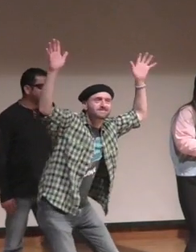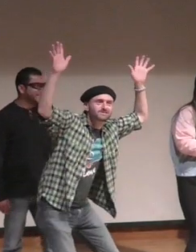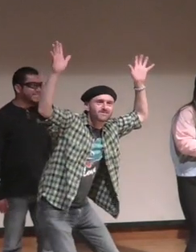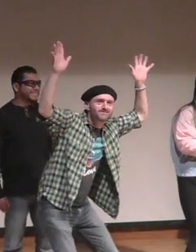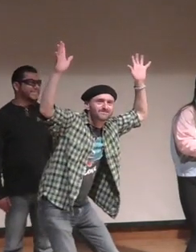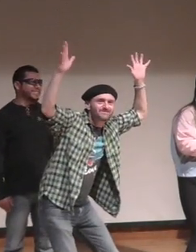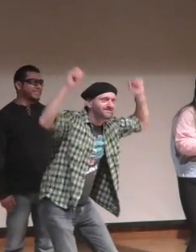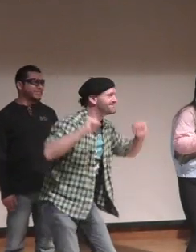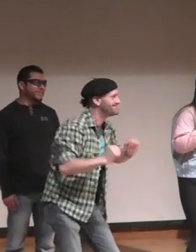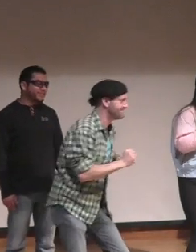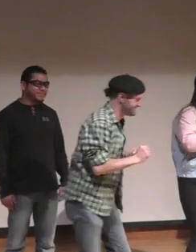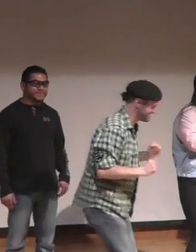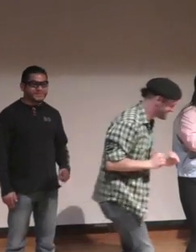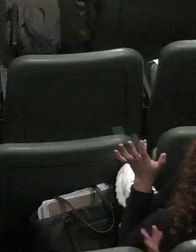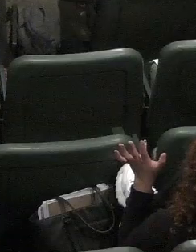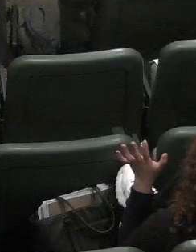Give them a little applause to warm them up. Okay.